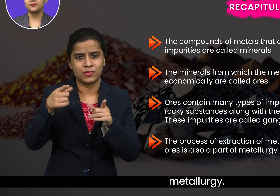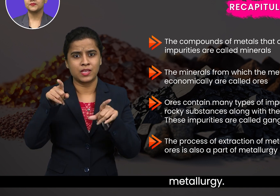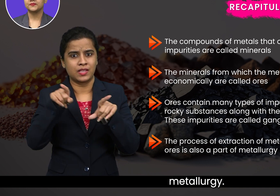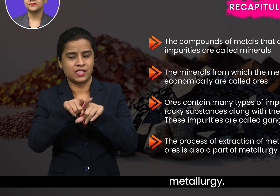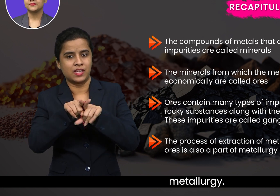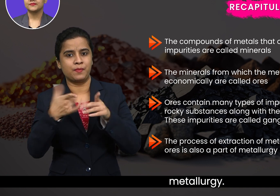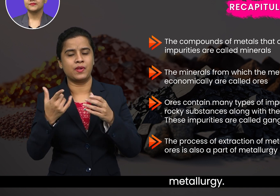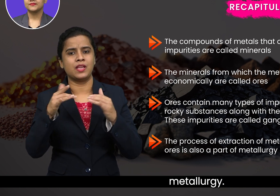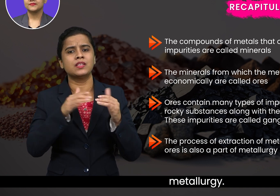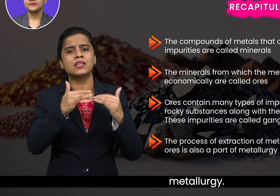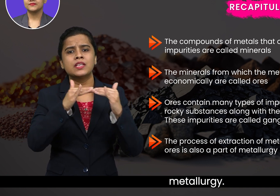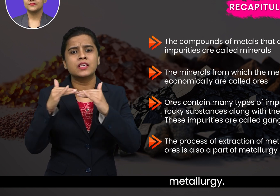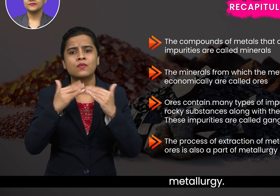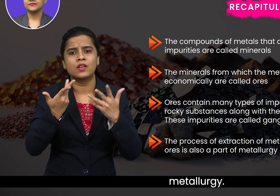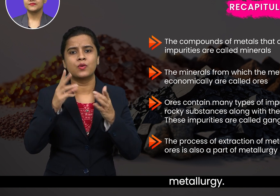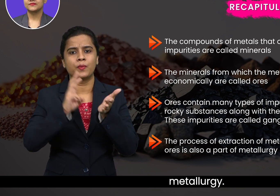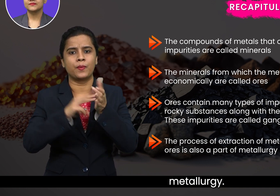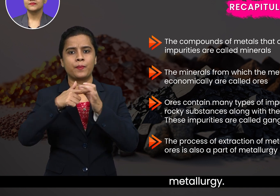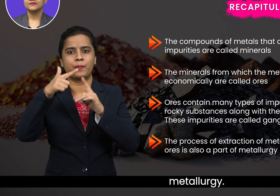metallurgy.